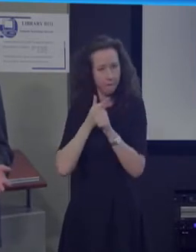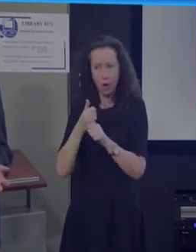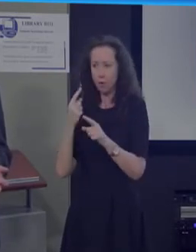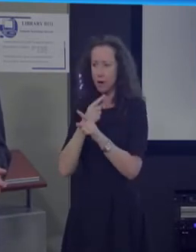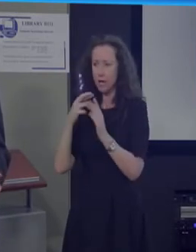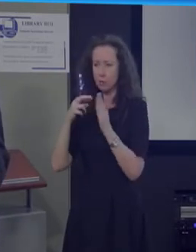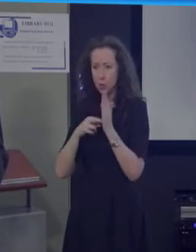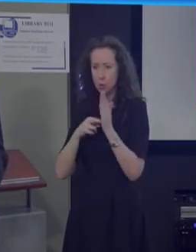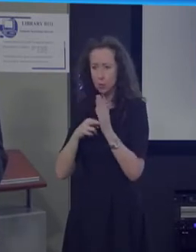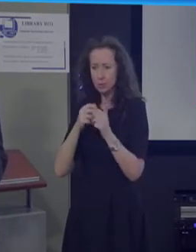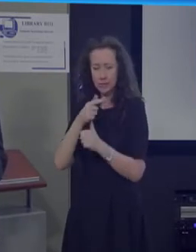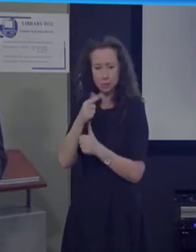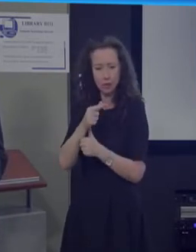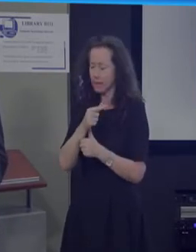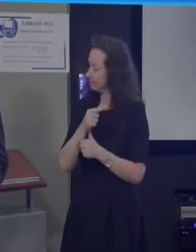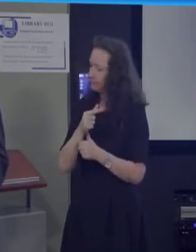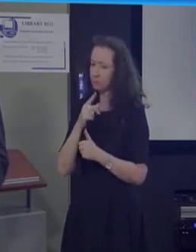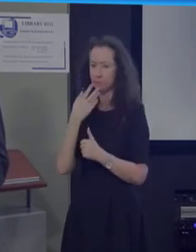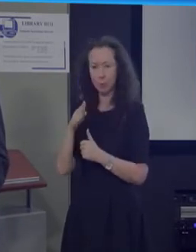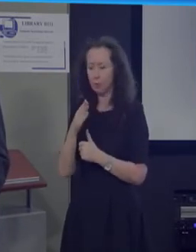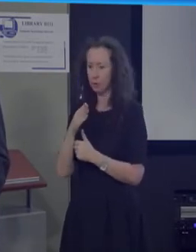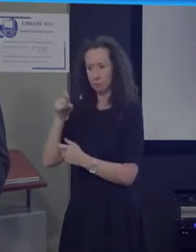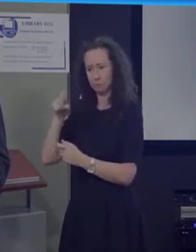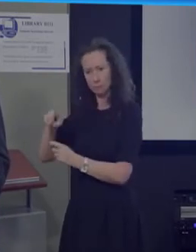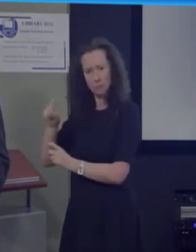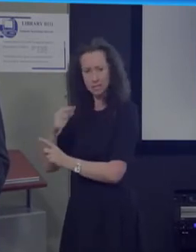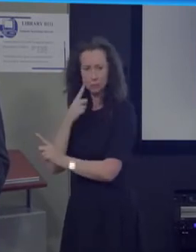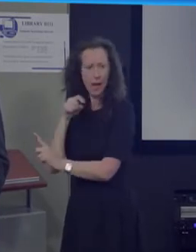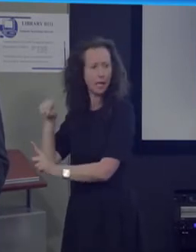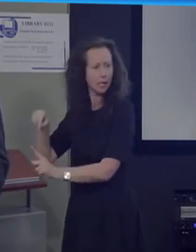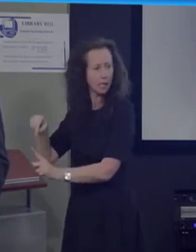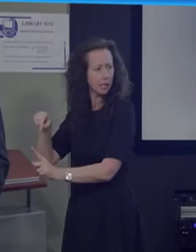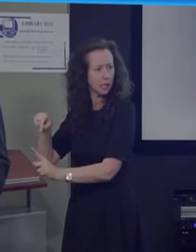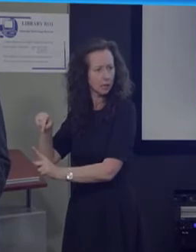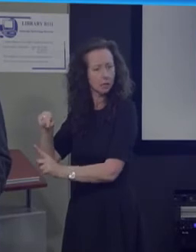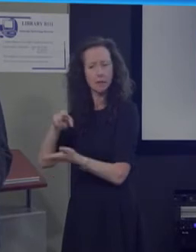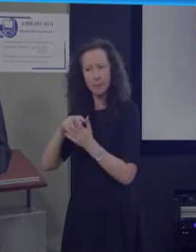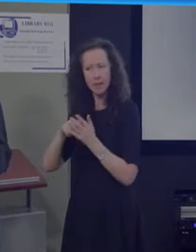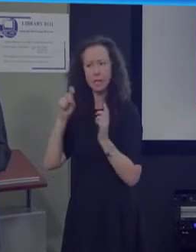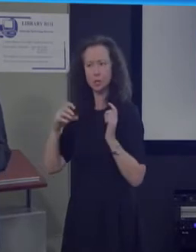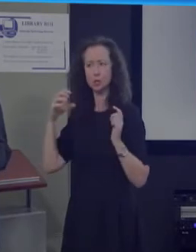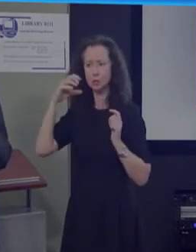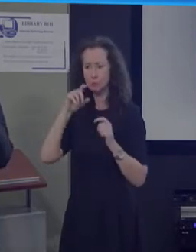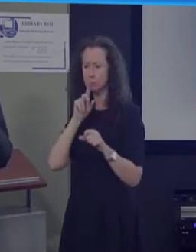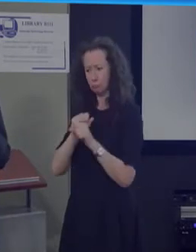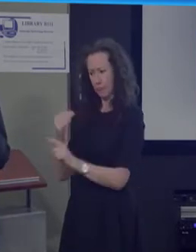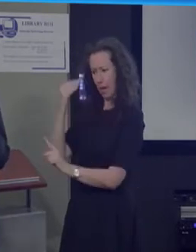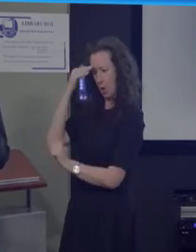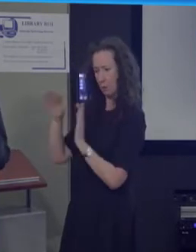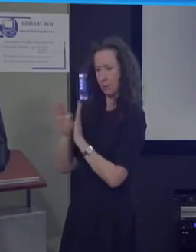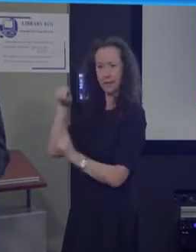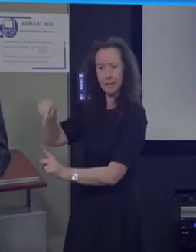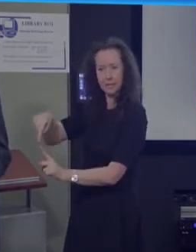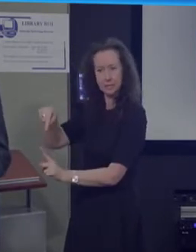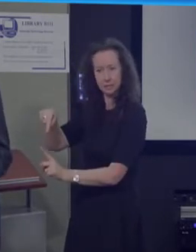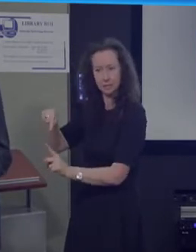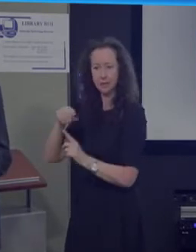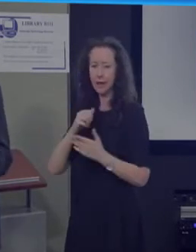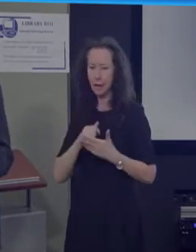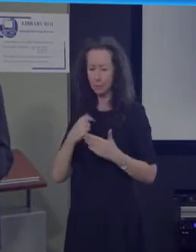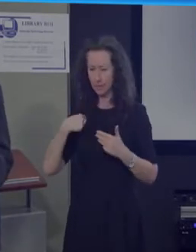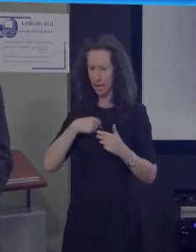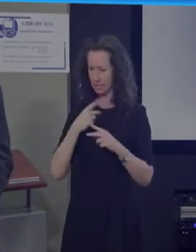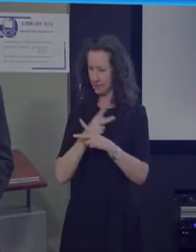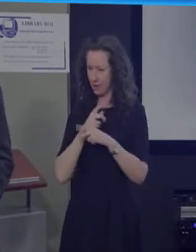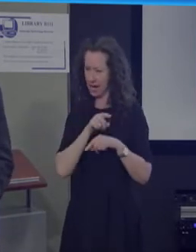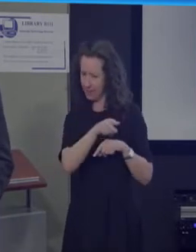used the box I haven't opened yet. So this is an important trial to see if they really understand the game, because the right